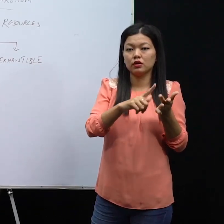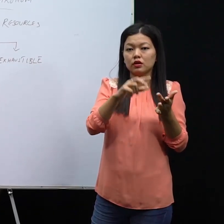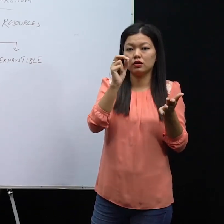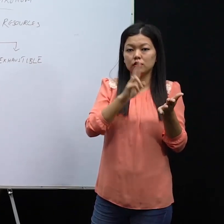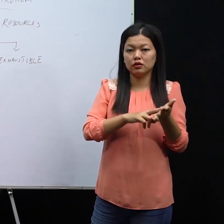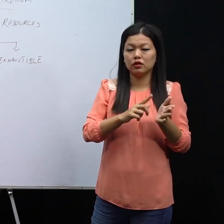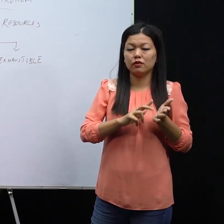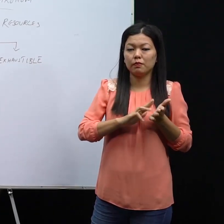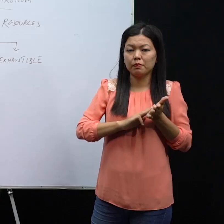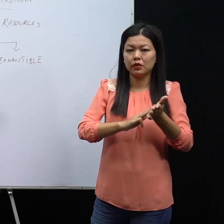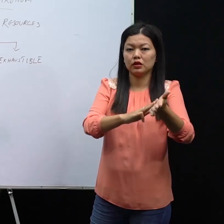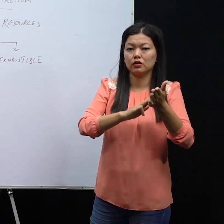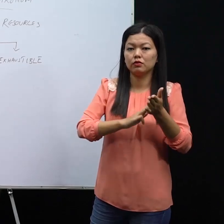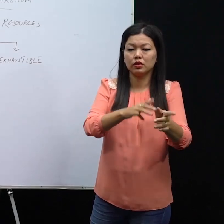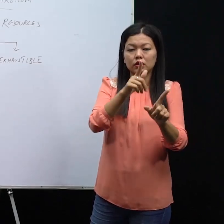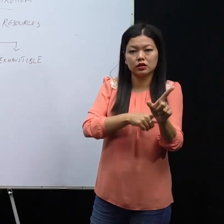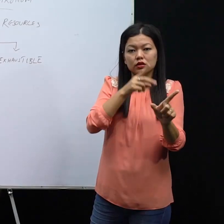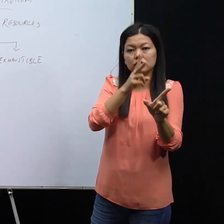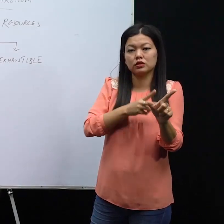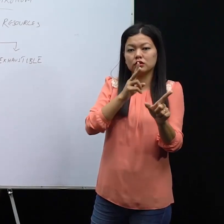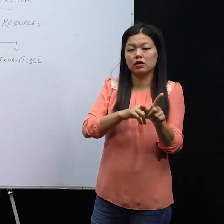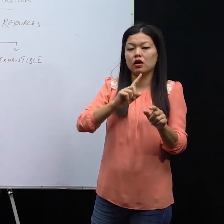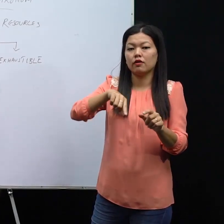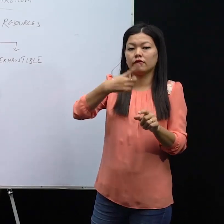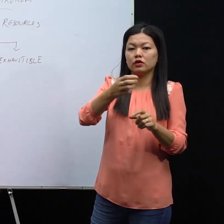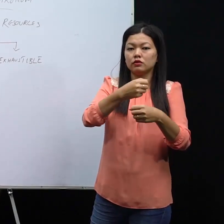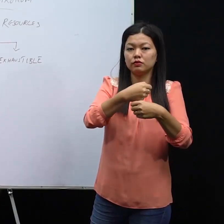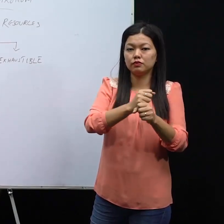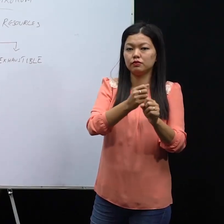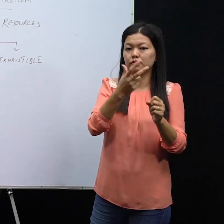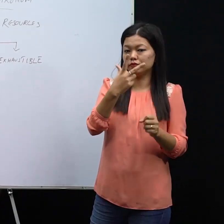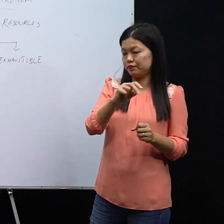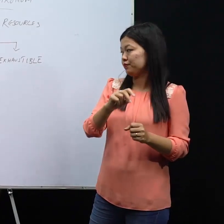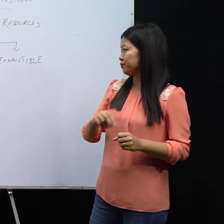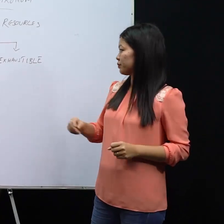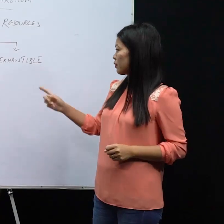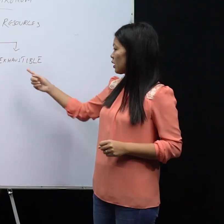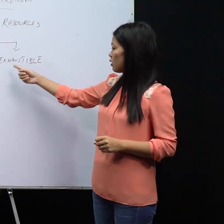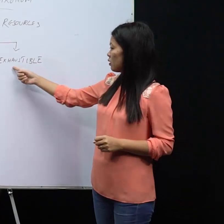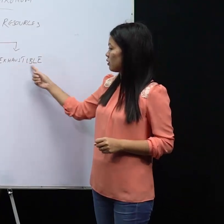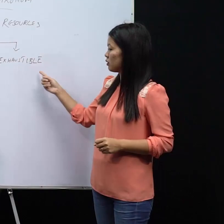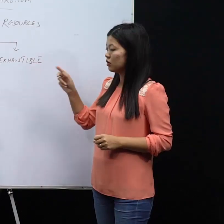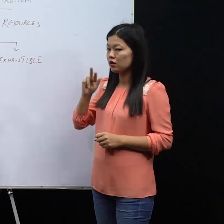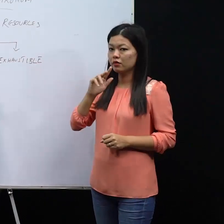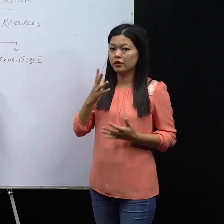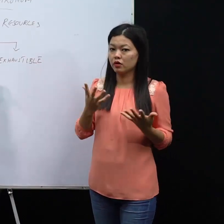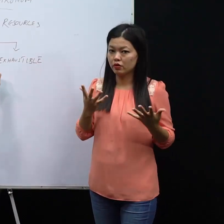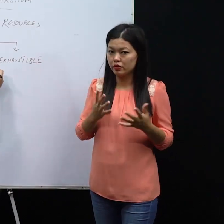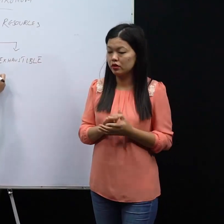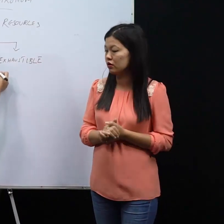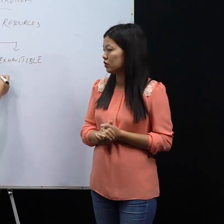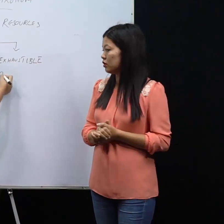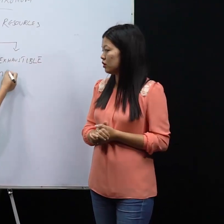inexhaustible natural resources. So inexhaustible natural resources are those which are available